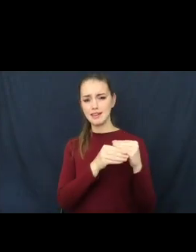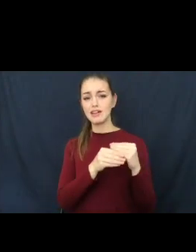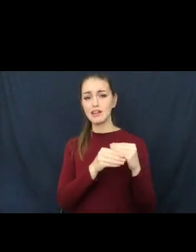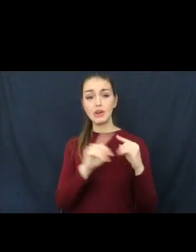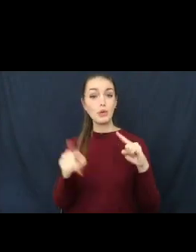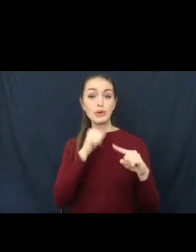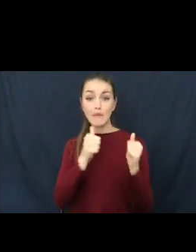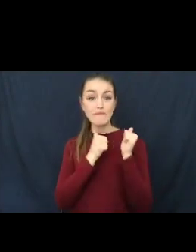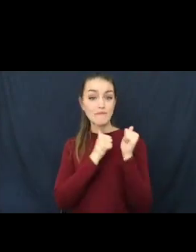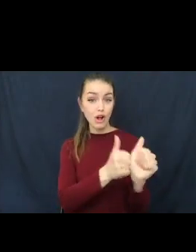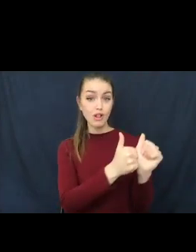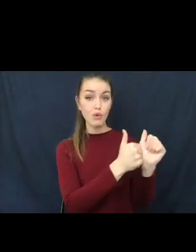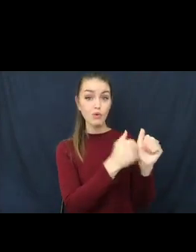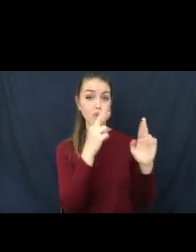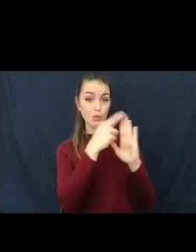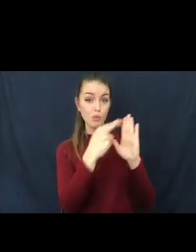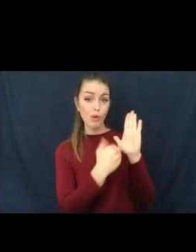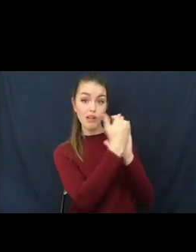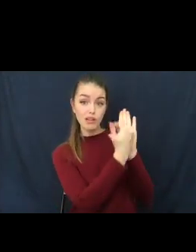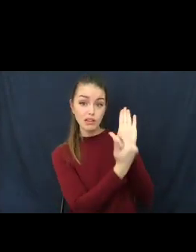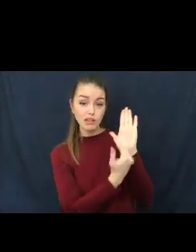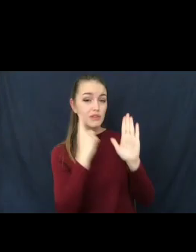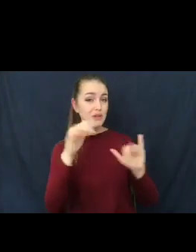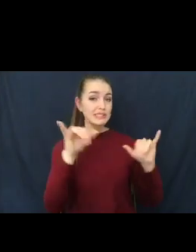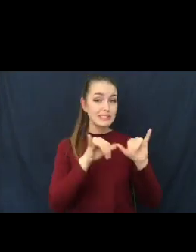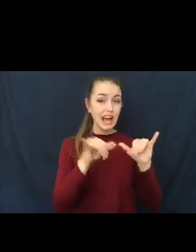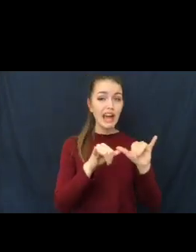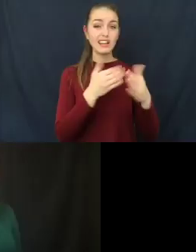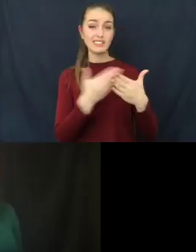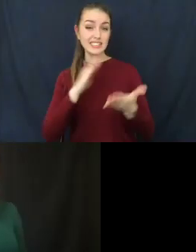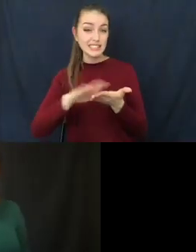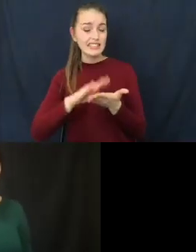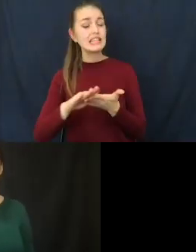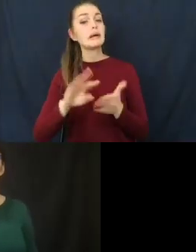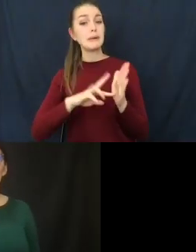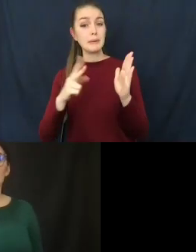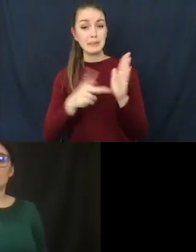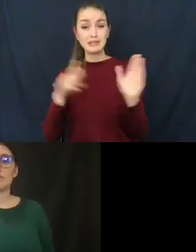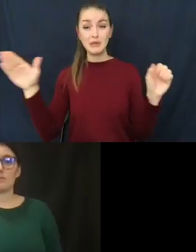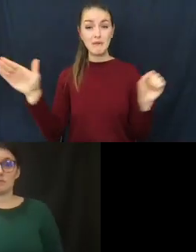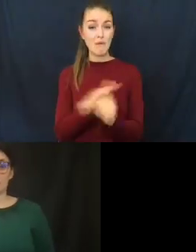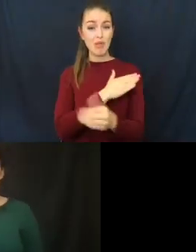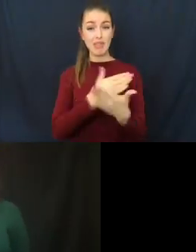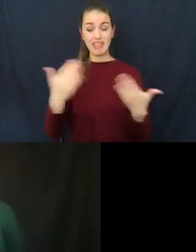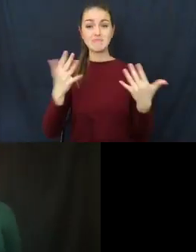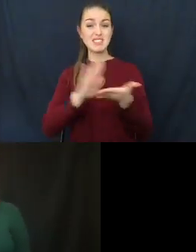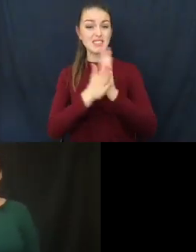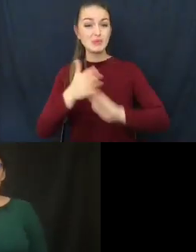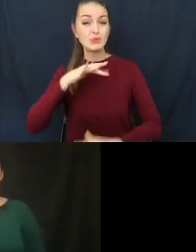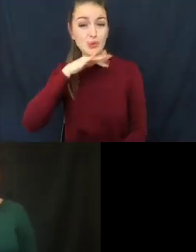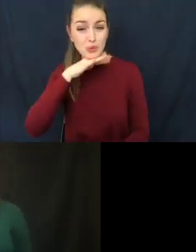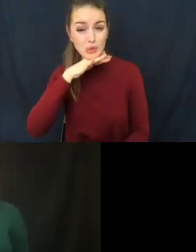the guidelines with the size, for instance, or things being clean, that will make the whole co-mingle bin dirty